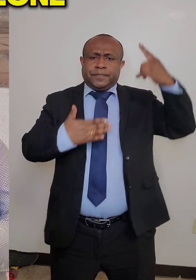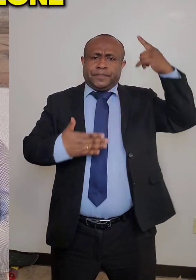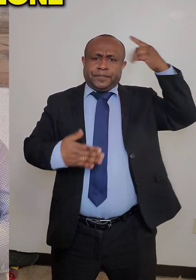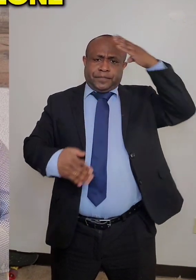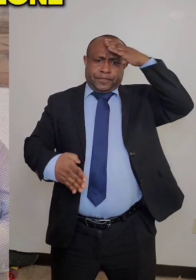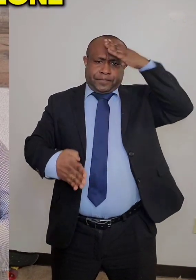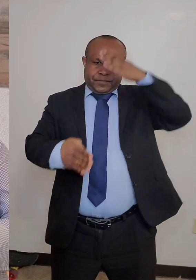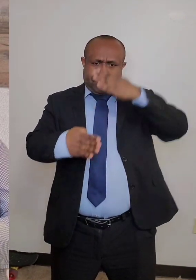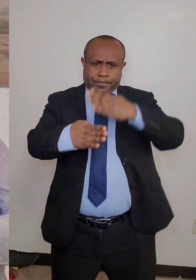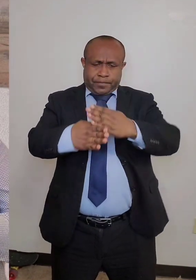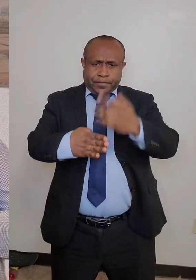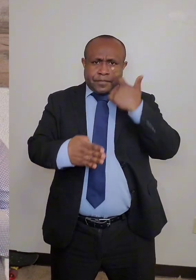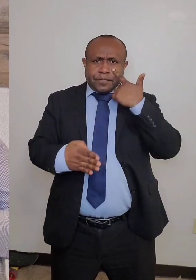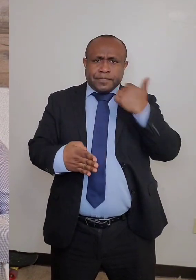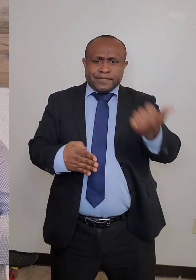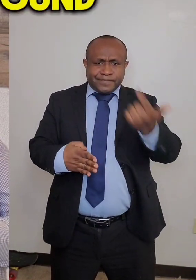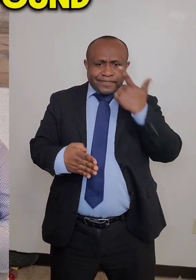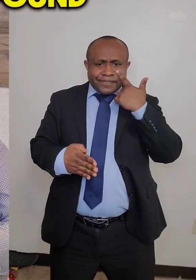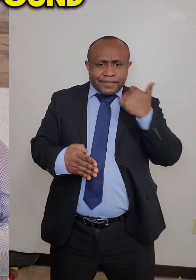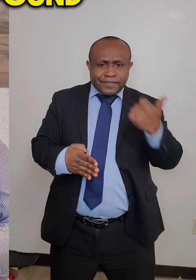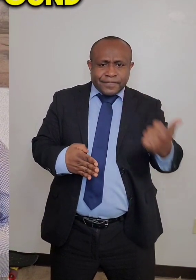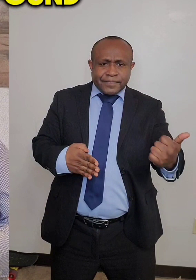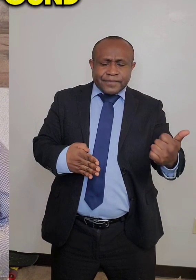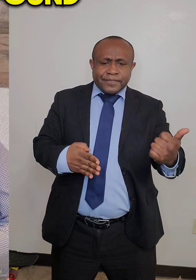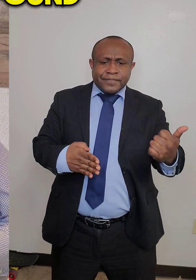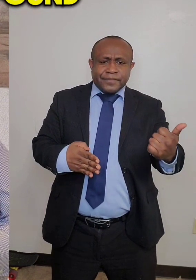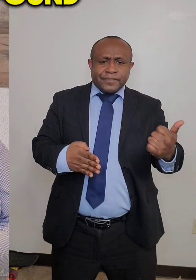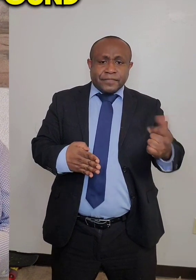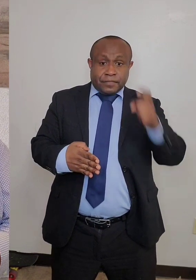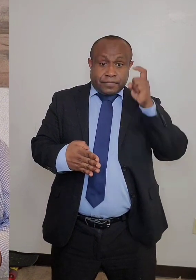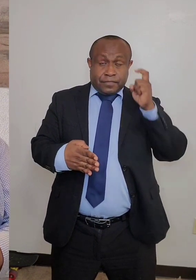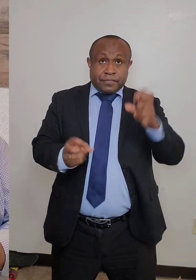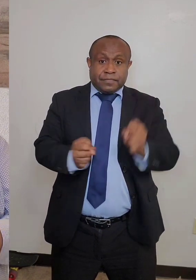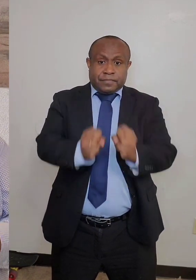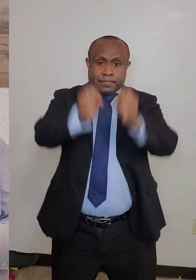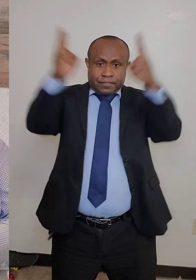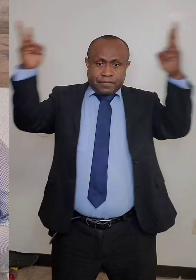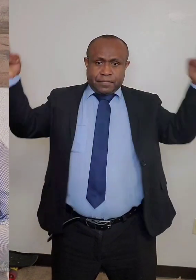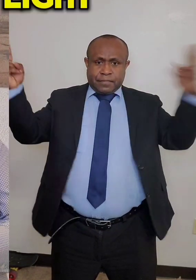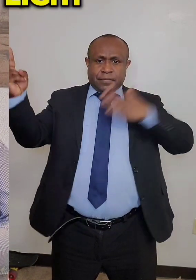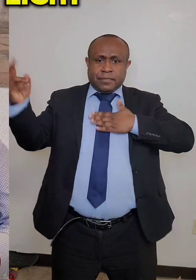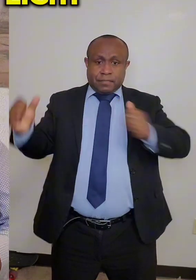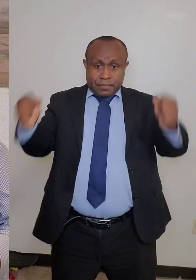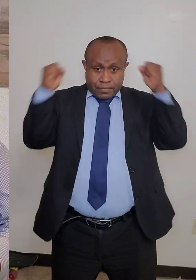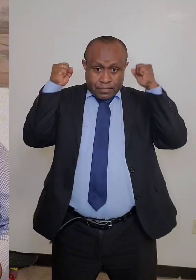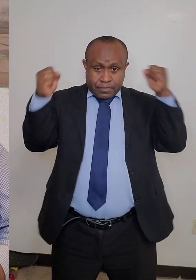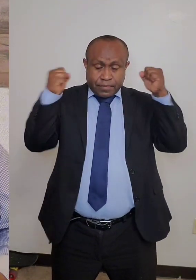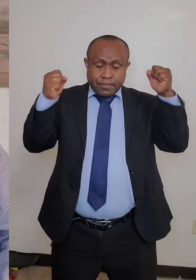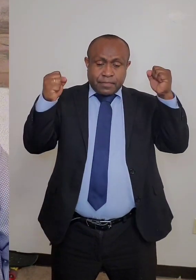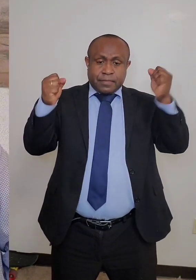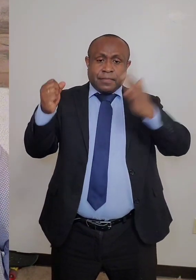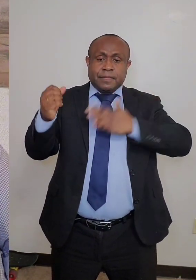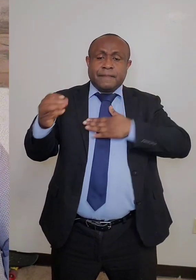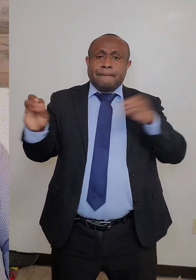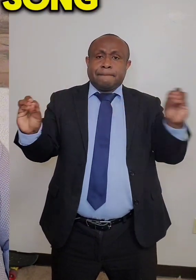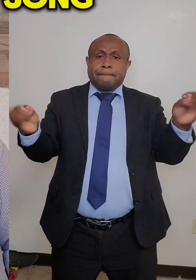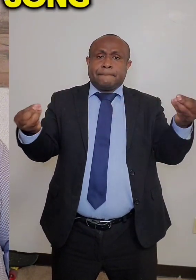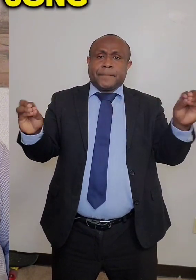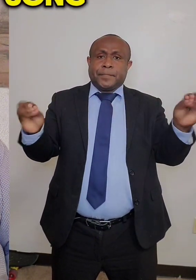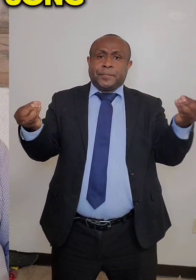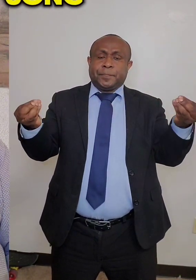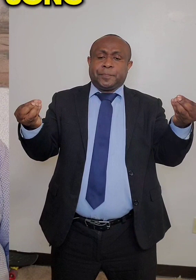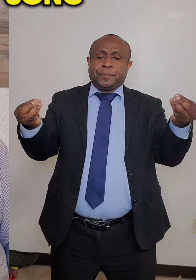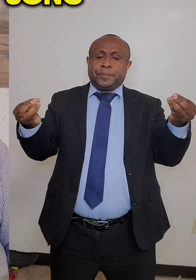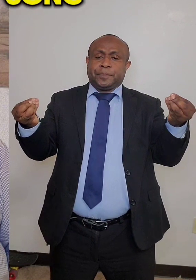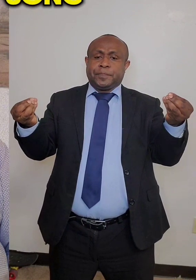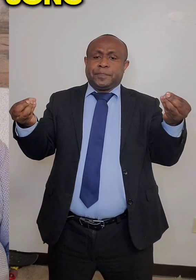Christ alone, my hope is found. He is my light, my strength,